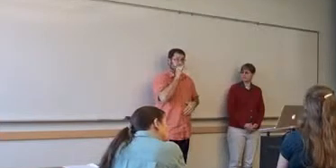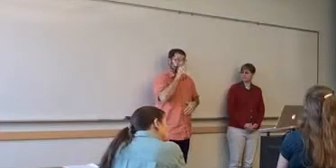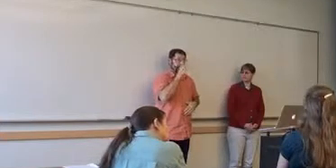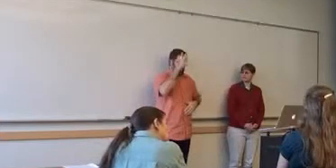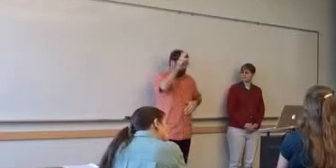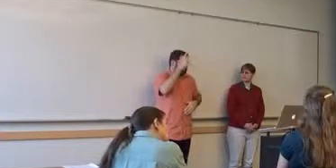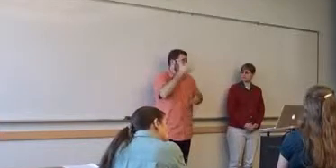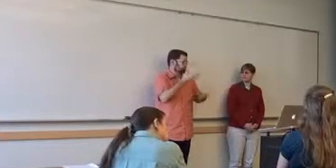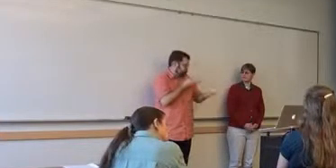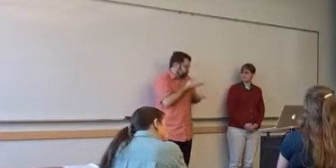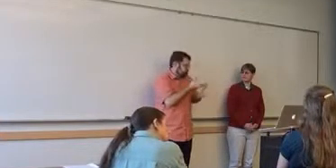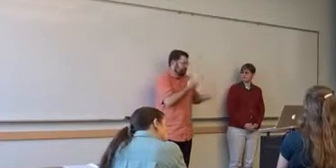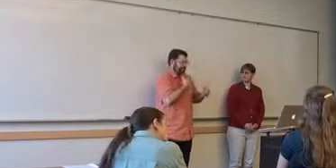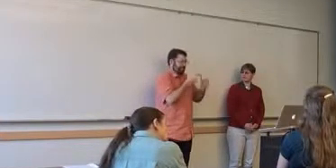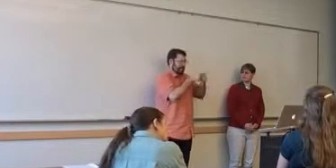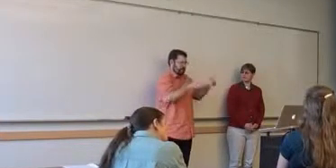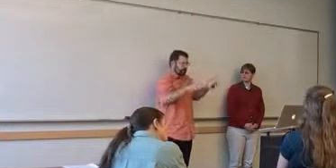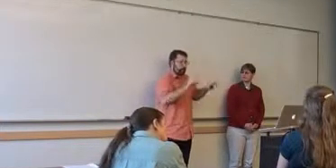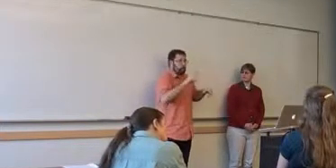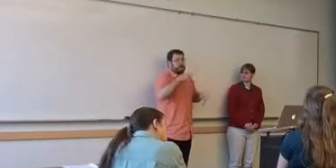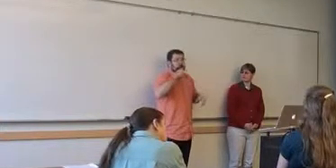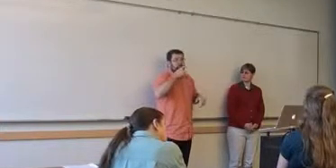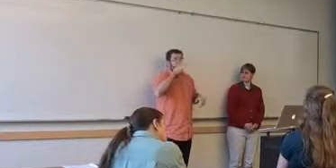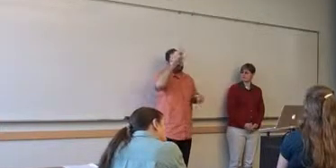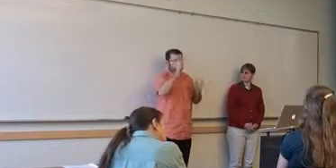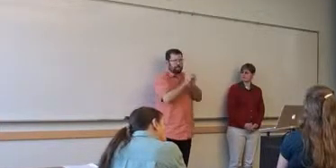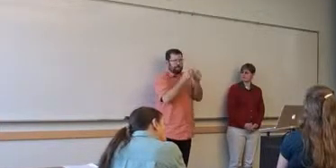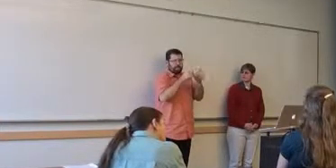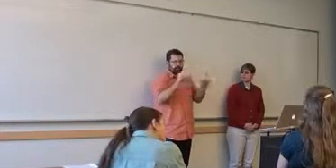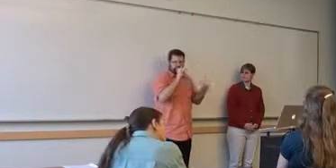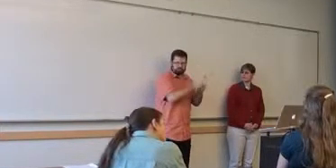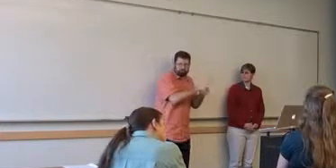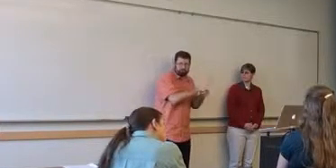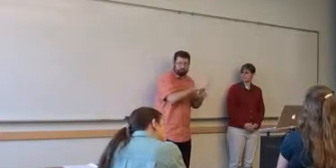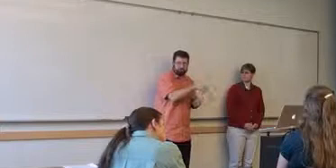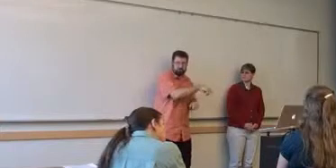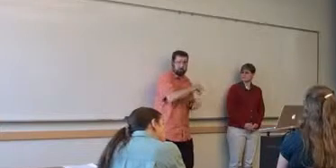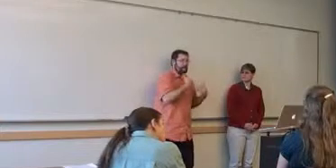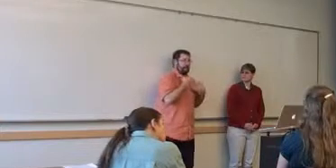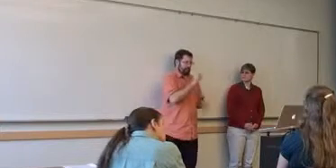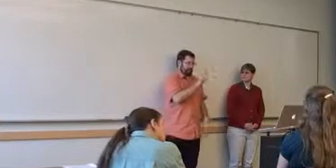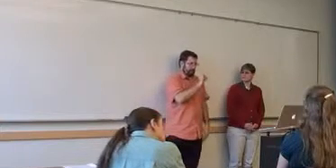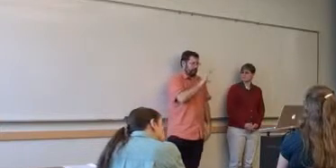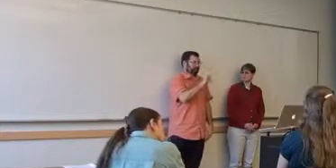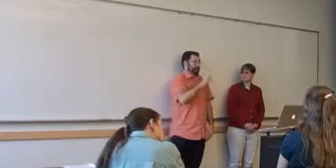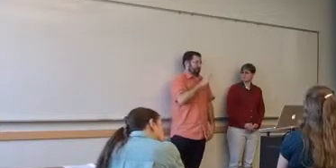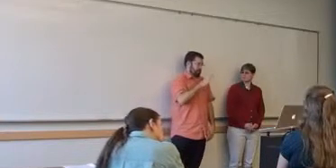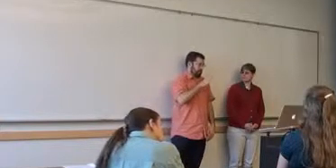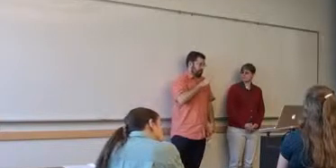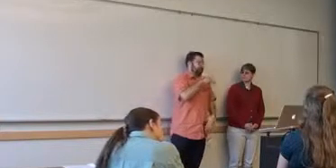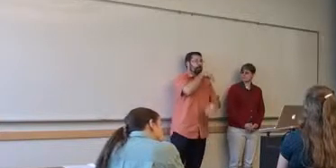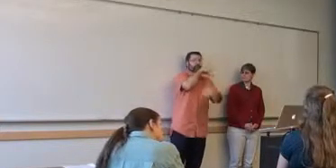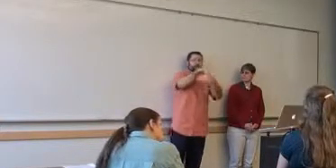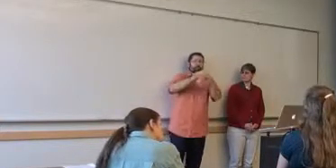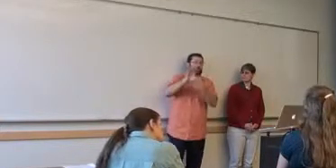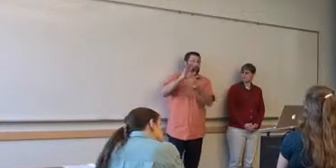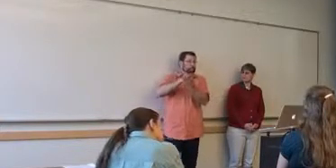level, but they don't even have the BICS basics, then it's hard. So the language exposure is really important